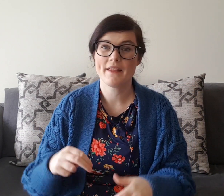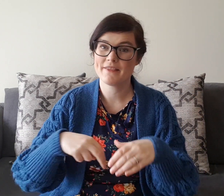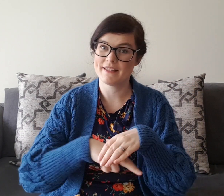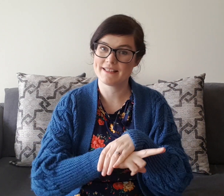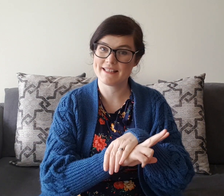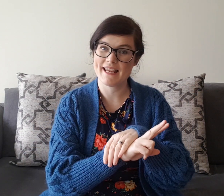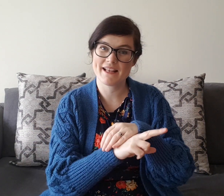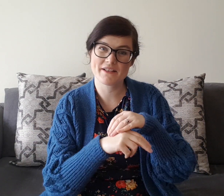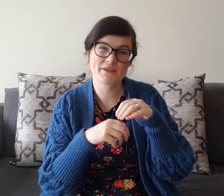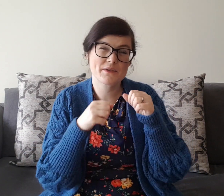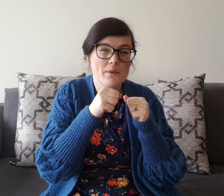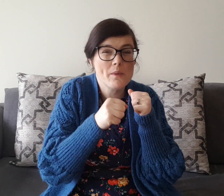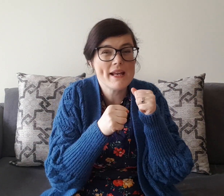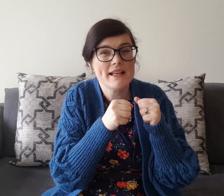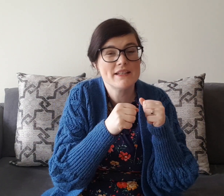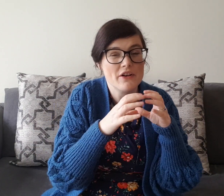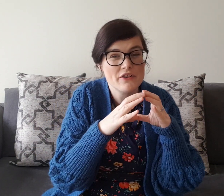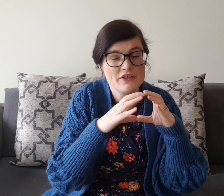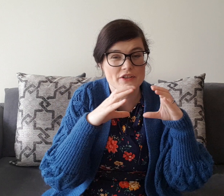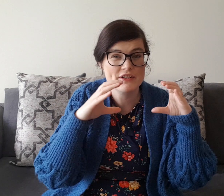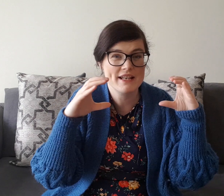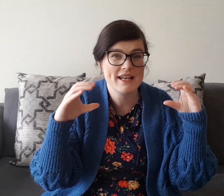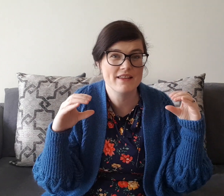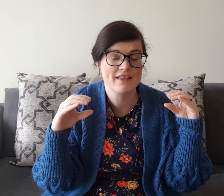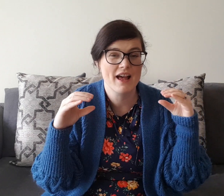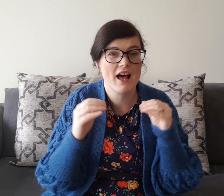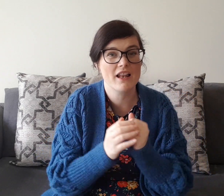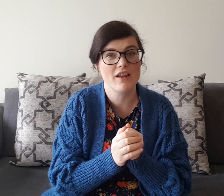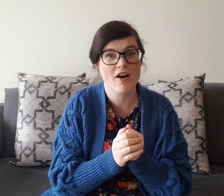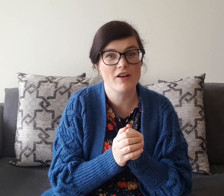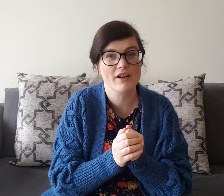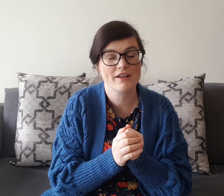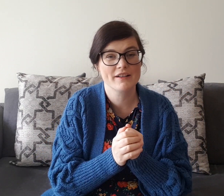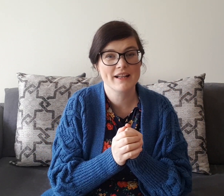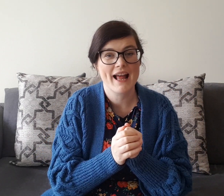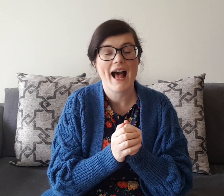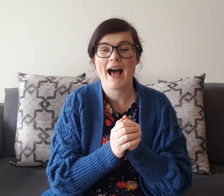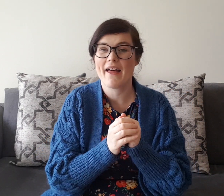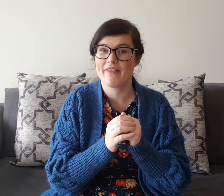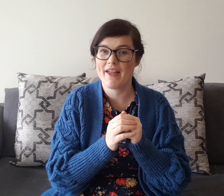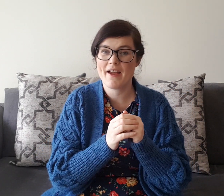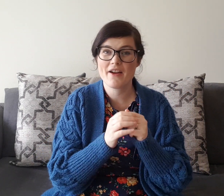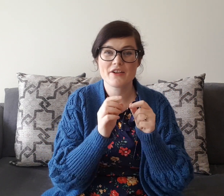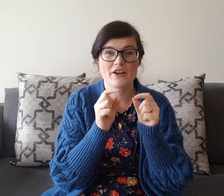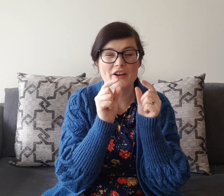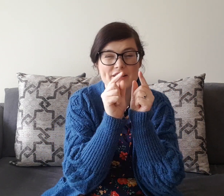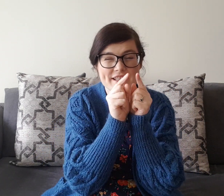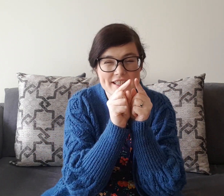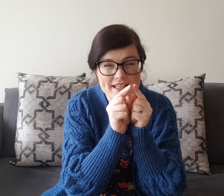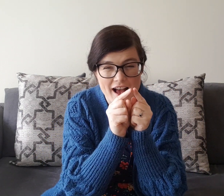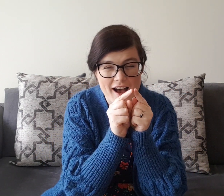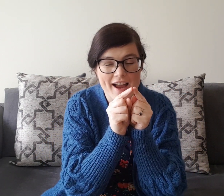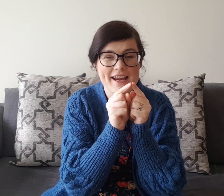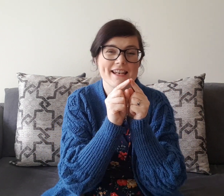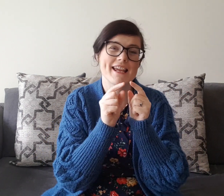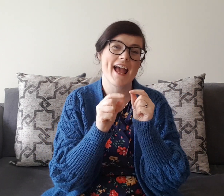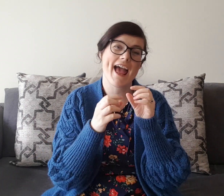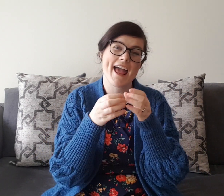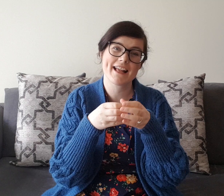The snail squeezed underneath a log, and there her tiny